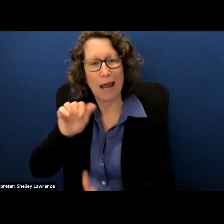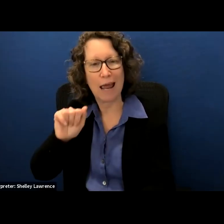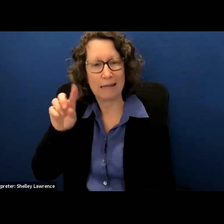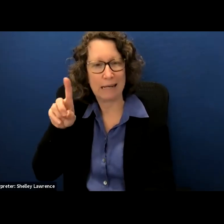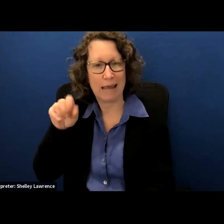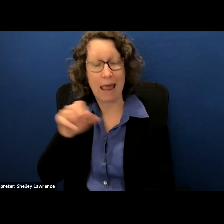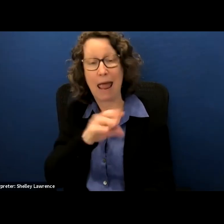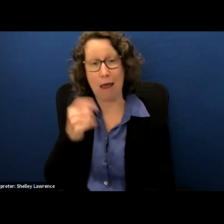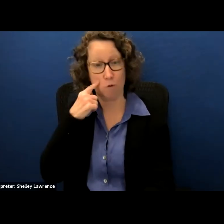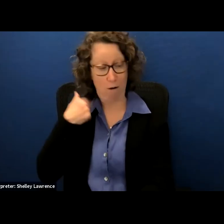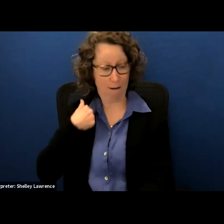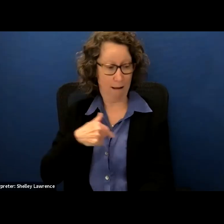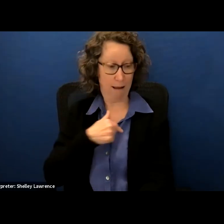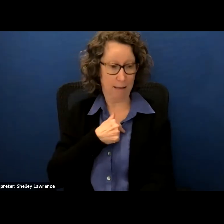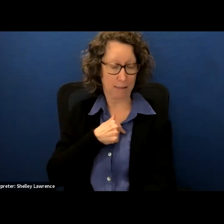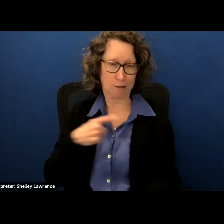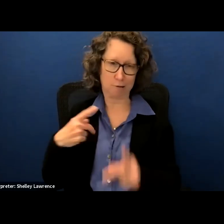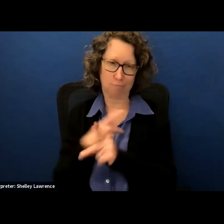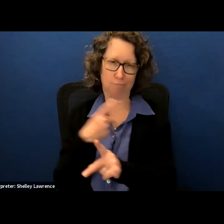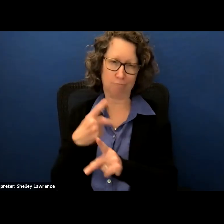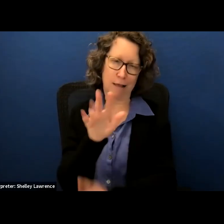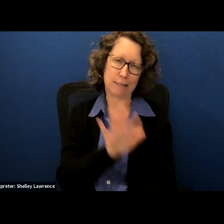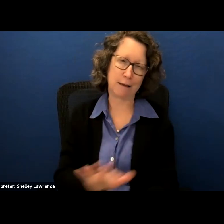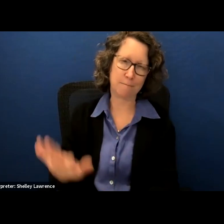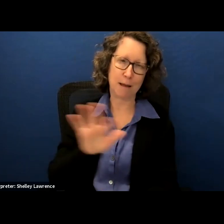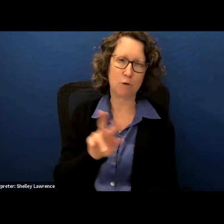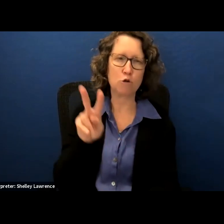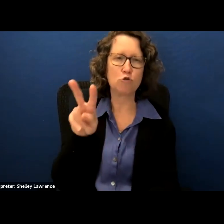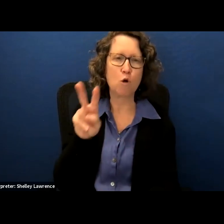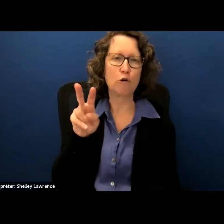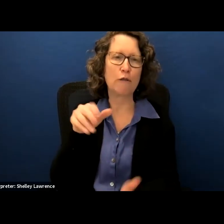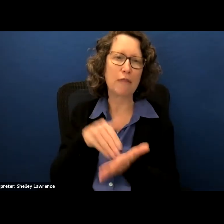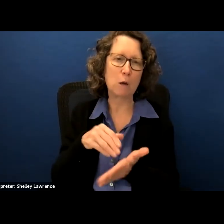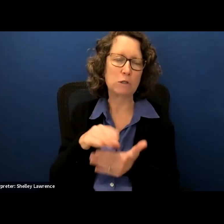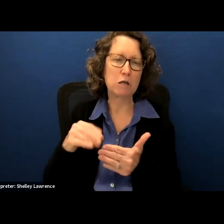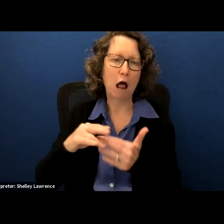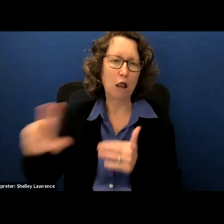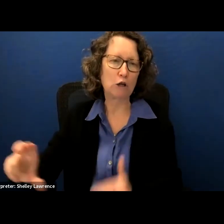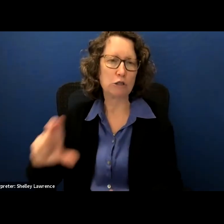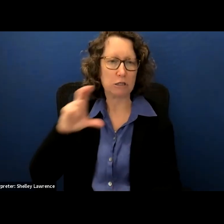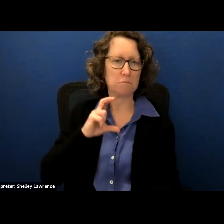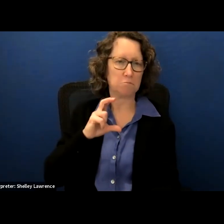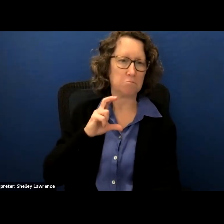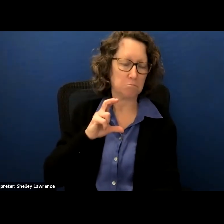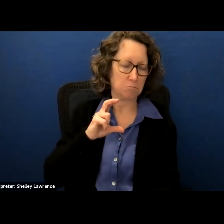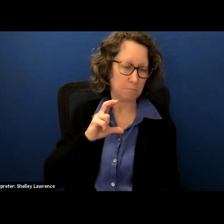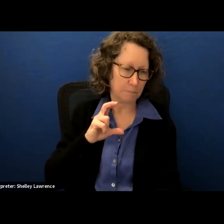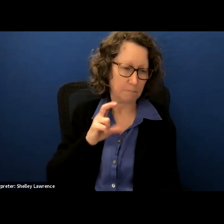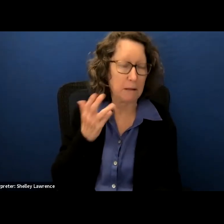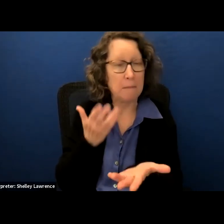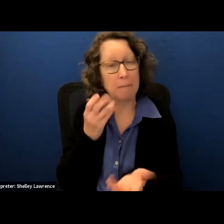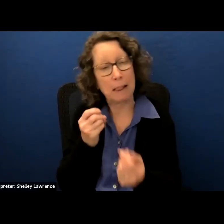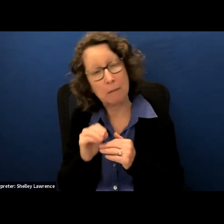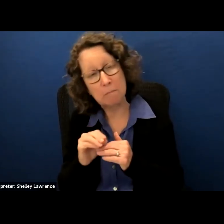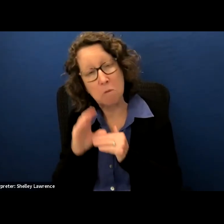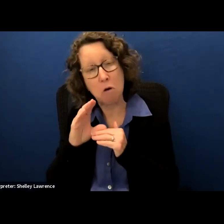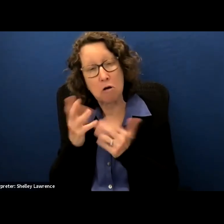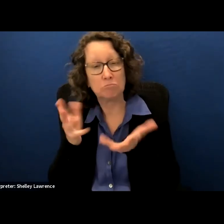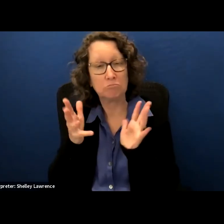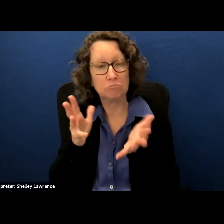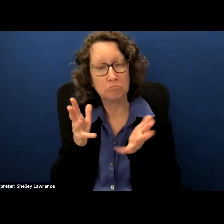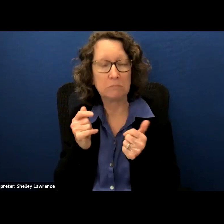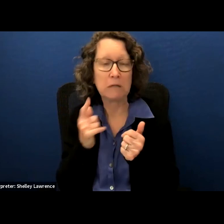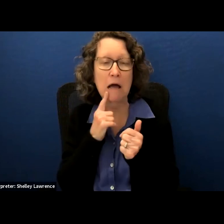And for us, that's roughly about $200,000. It might be a little bit more, but I'm